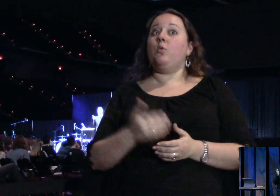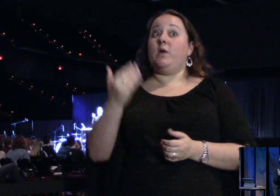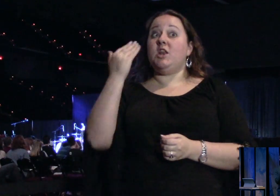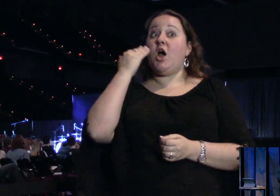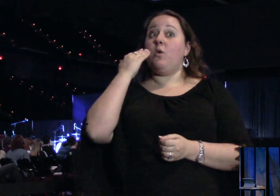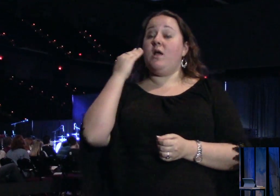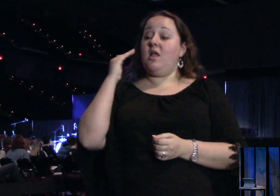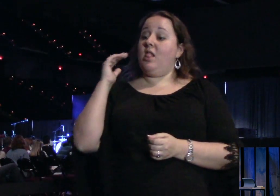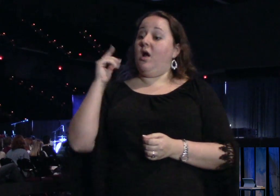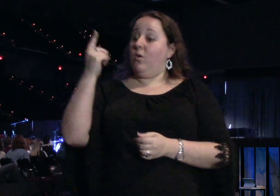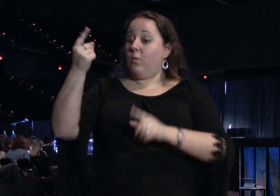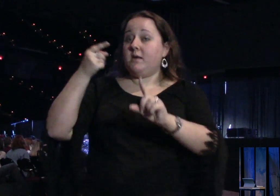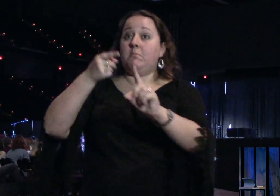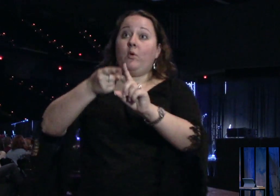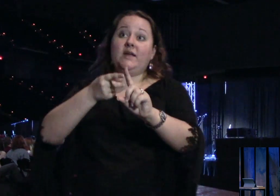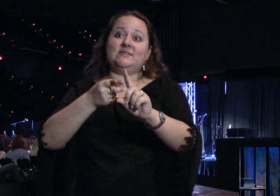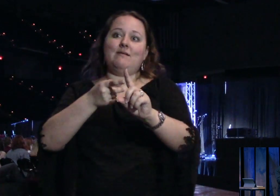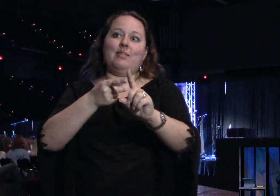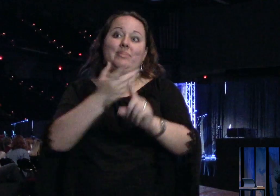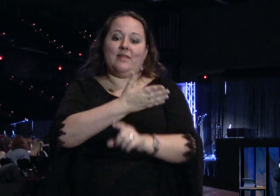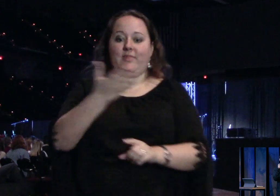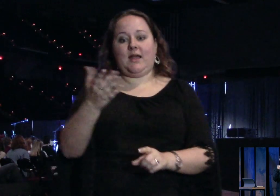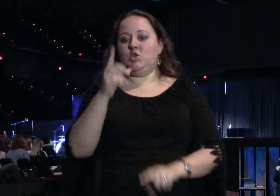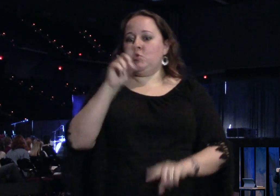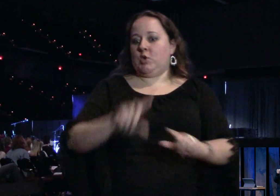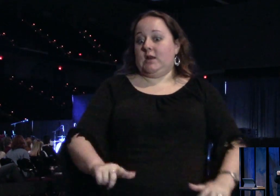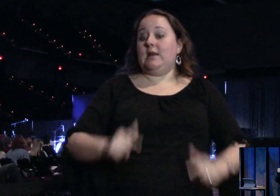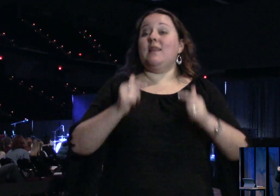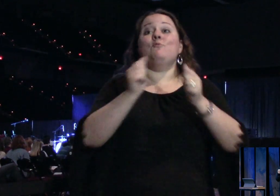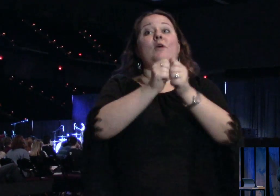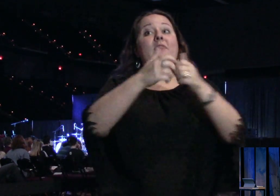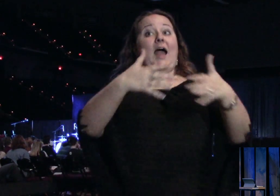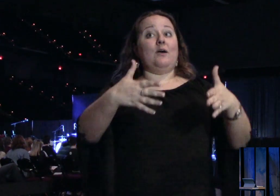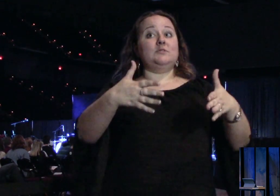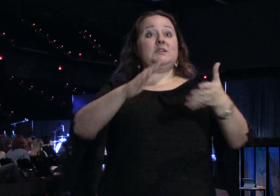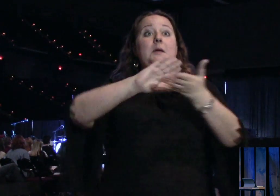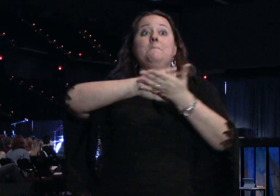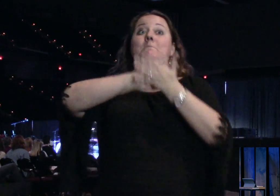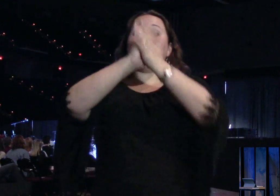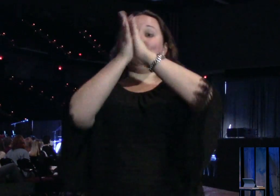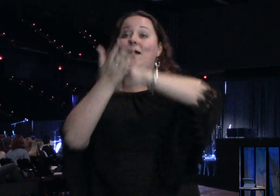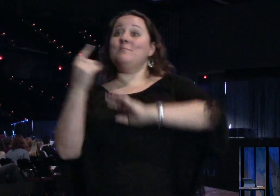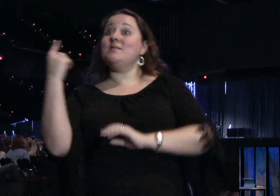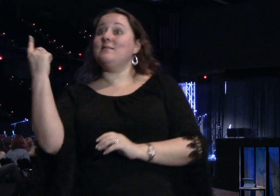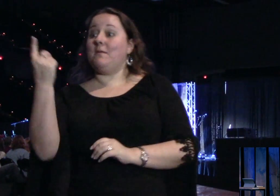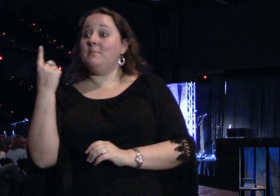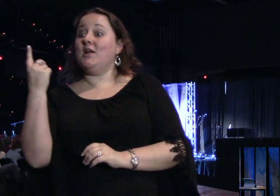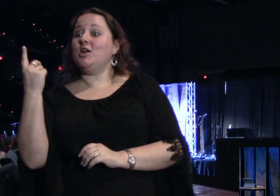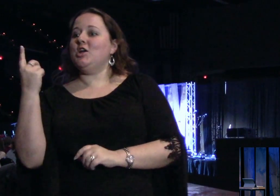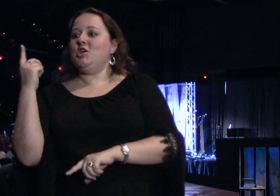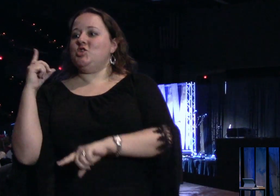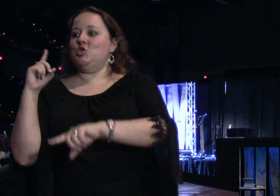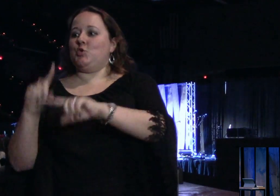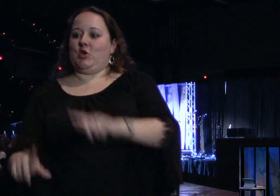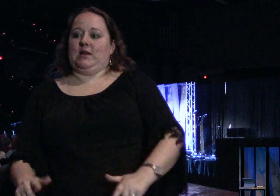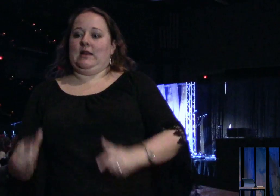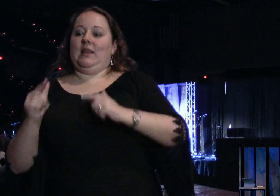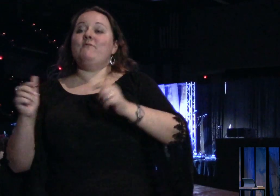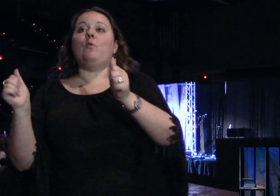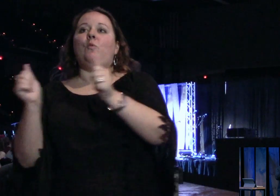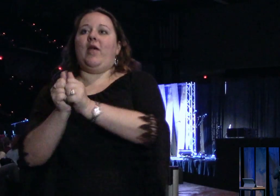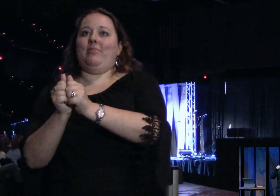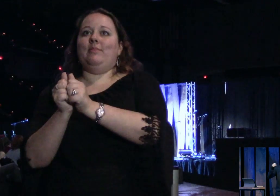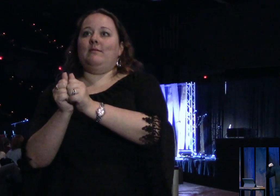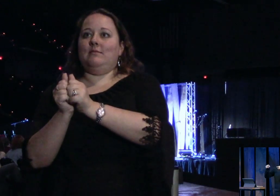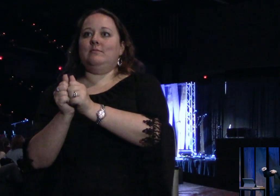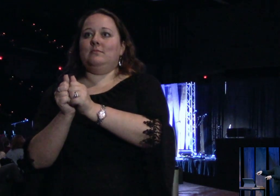All we know is that at some point, the thing you couldn't live without became something that you